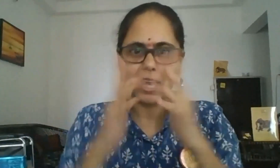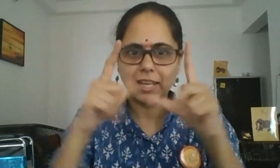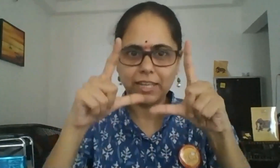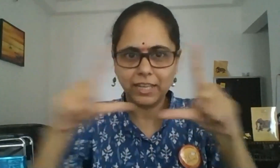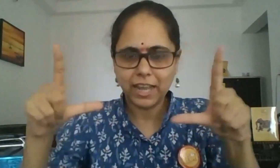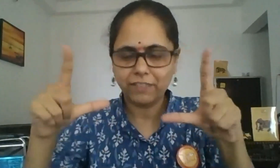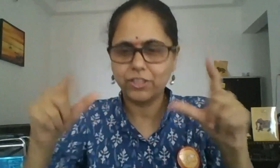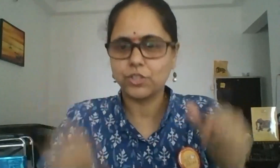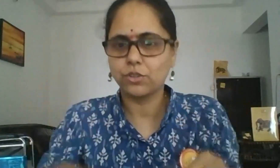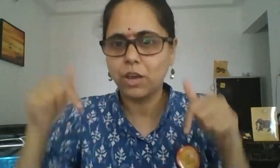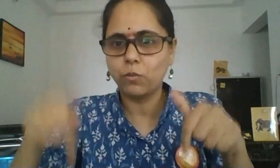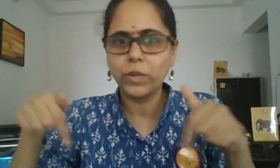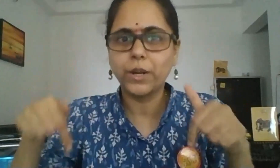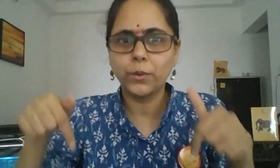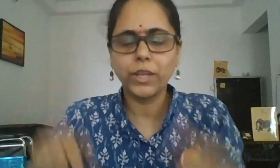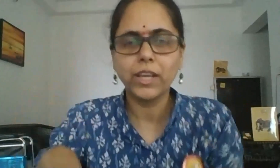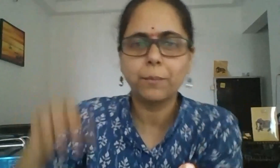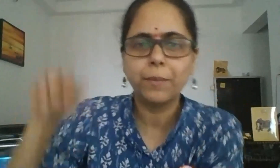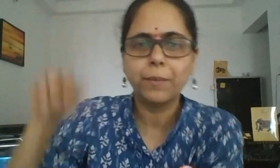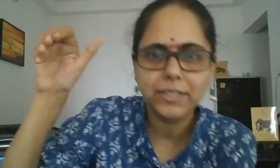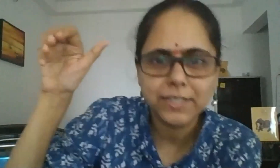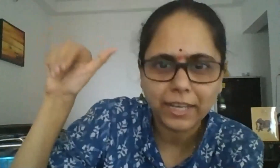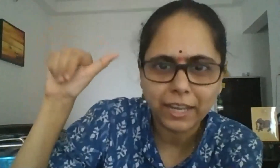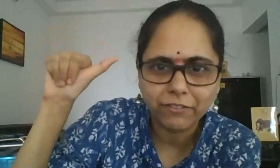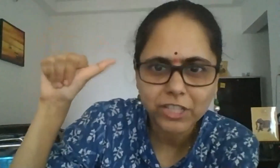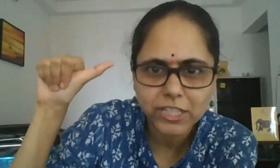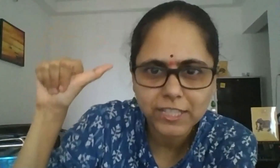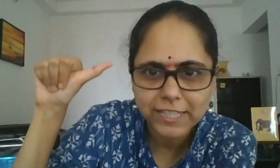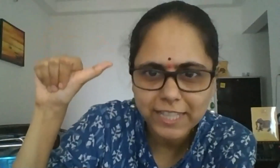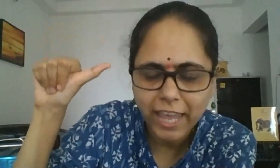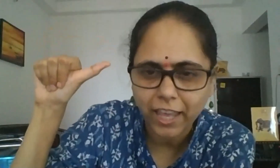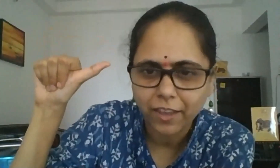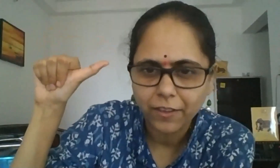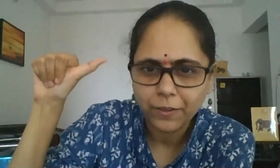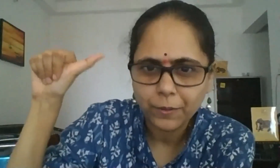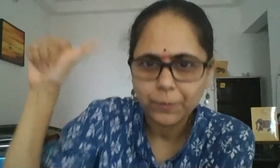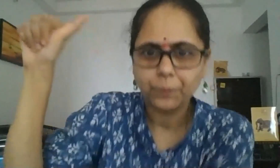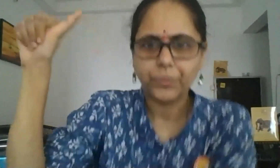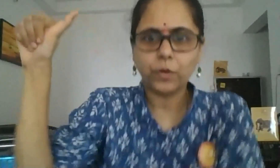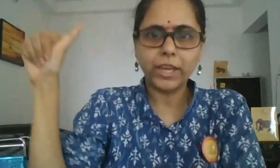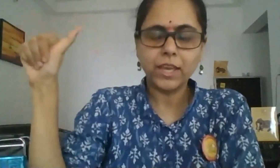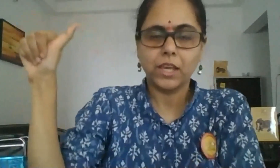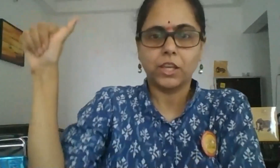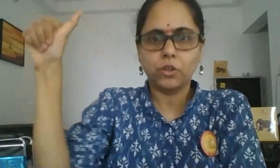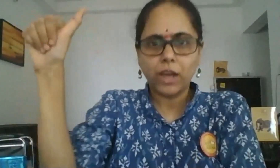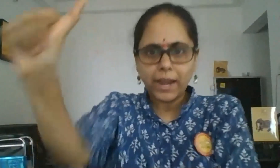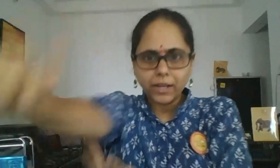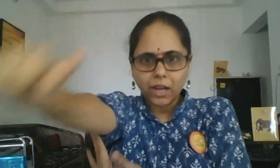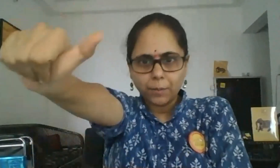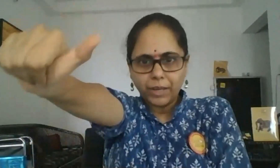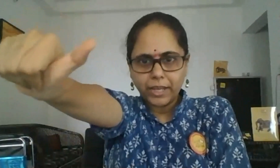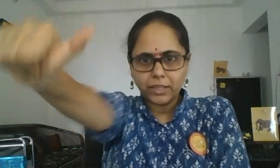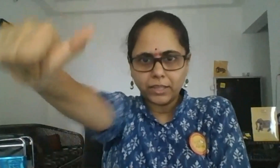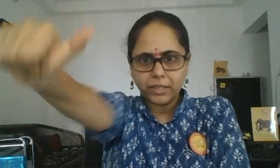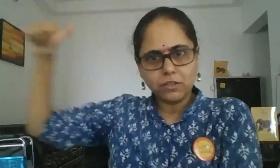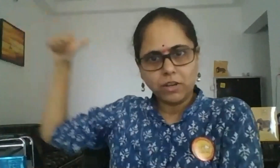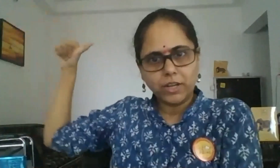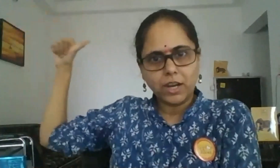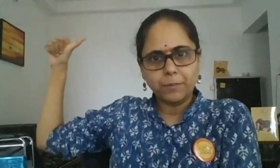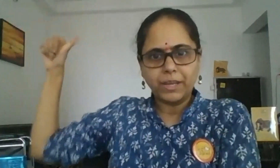Sign Language. So now we are doing American Sign Language. This is A. Okay, your hand can't be like this or it can't be like